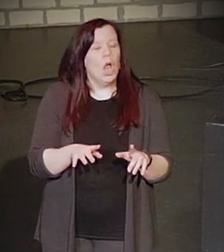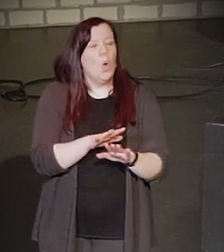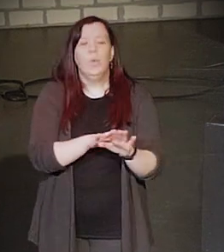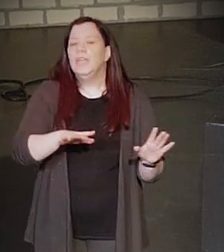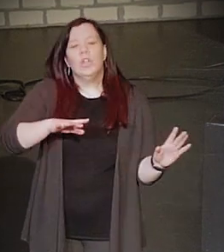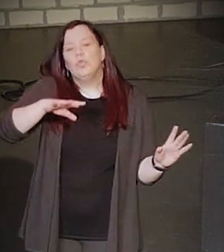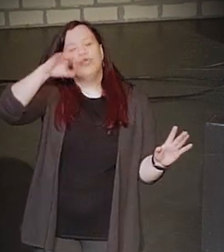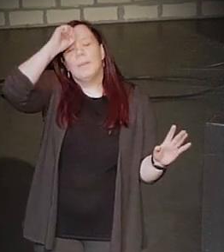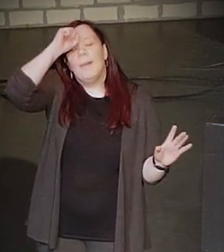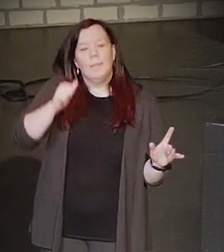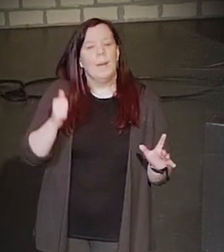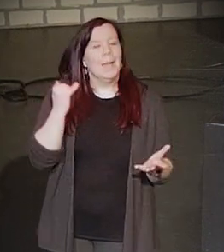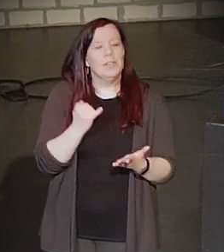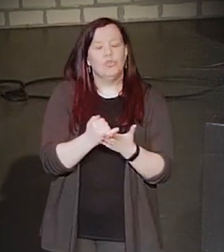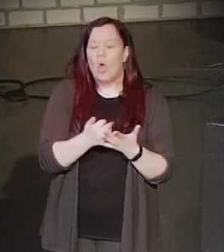past wrongs.